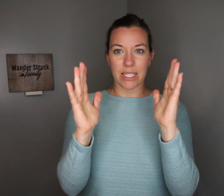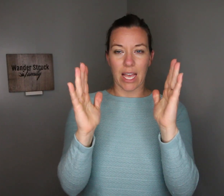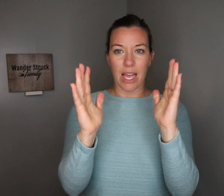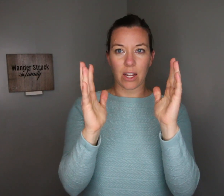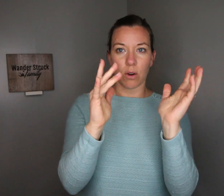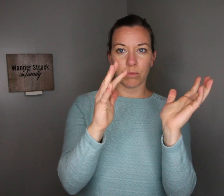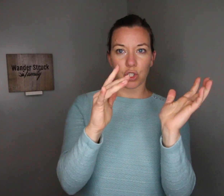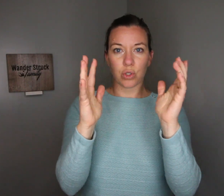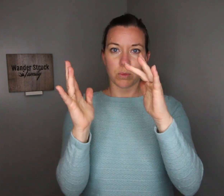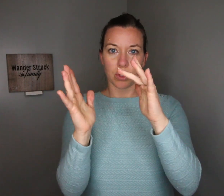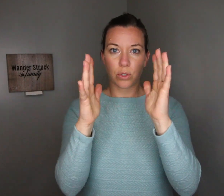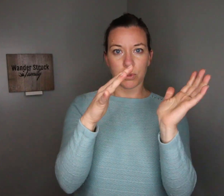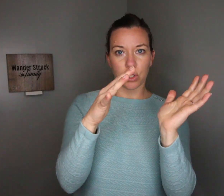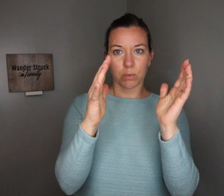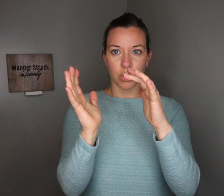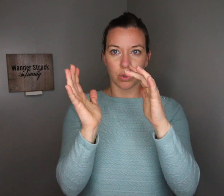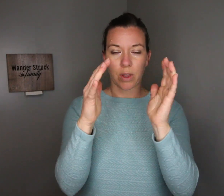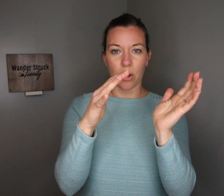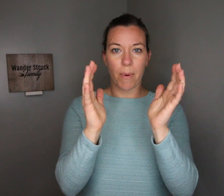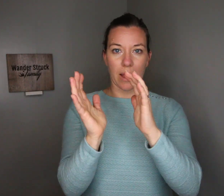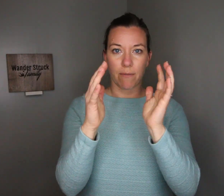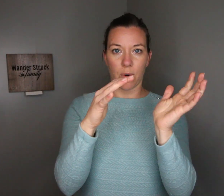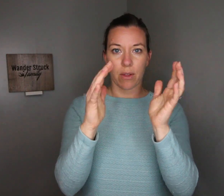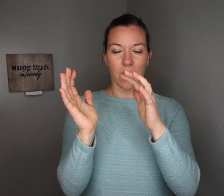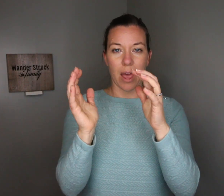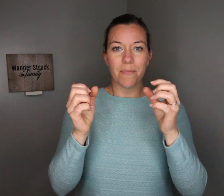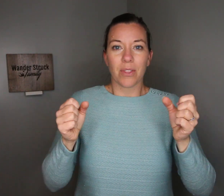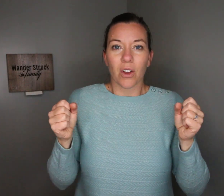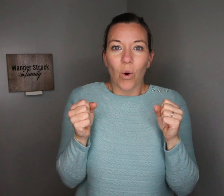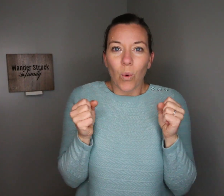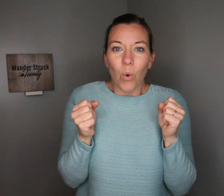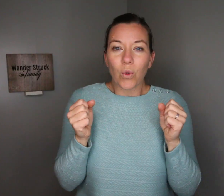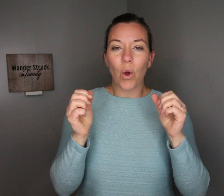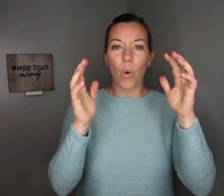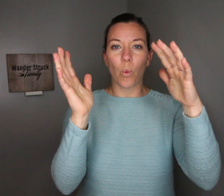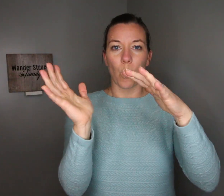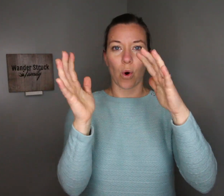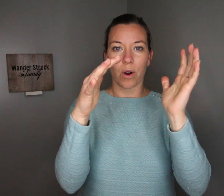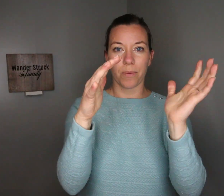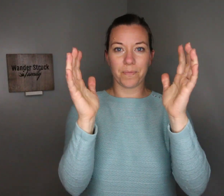side and go psh, psh, psh, psh, where they go back and forth, okay? The Cold War.